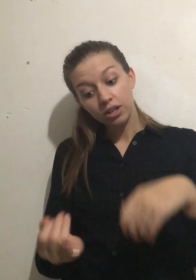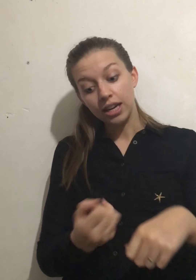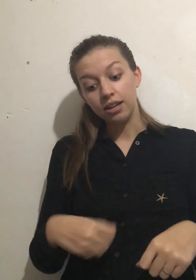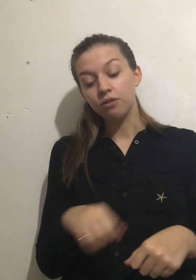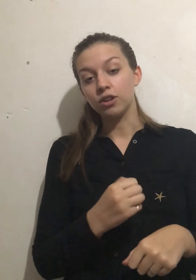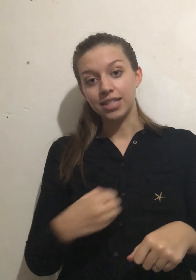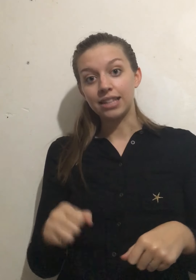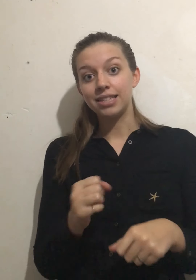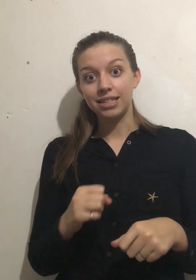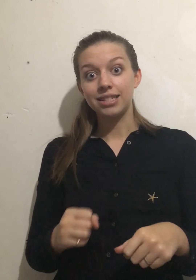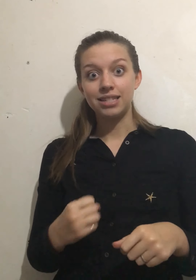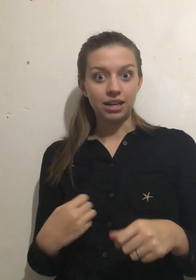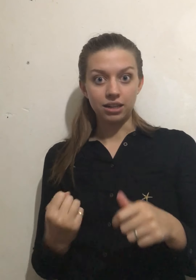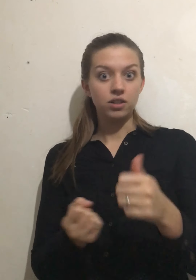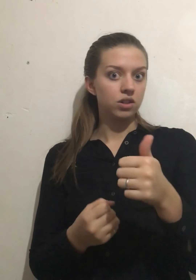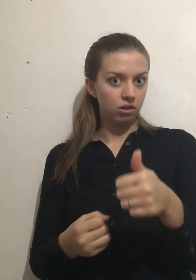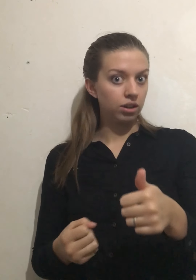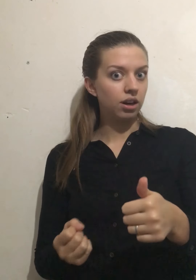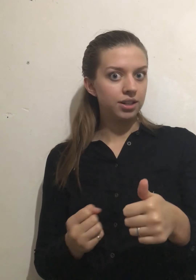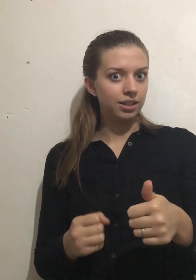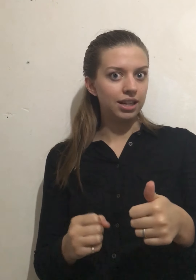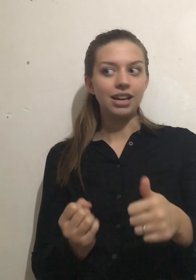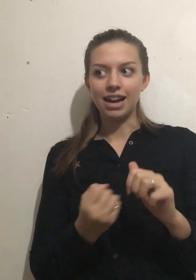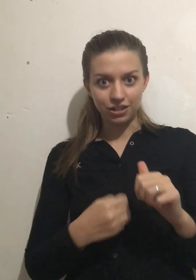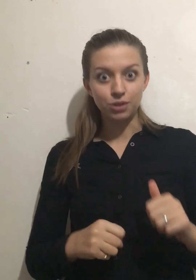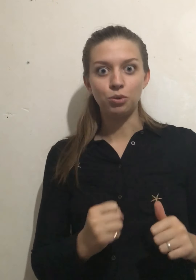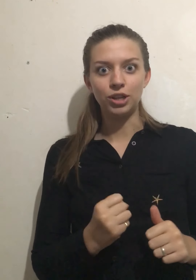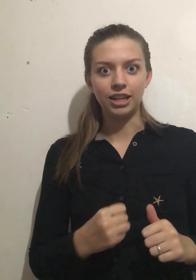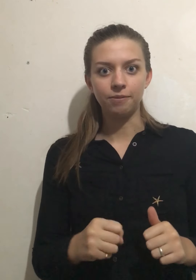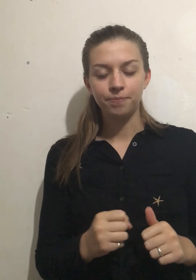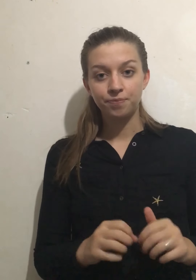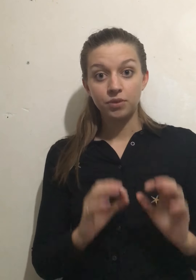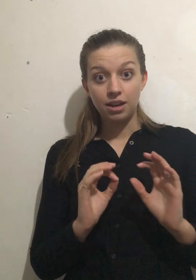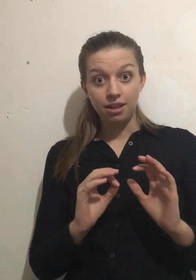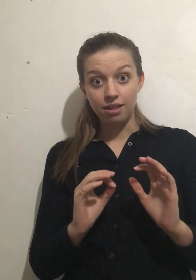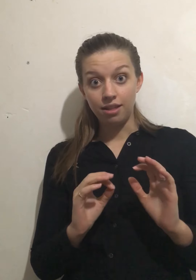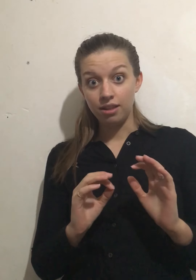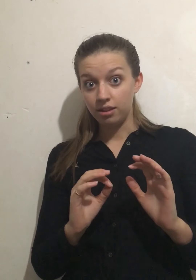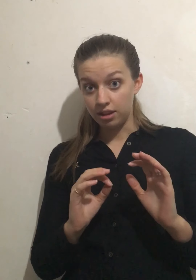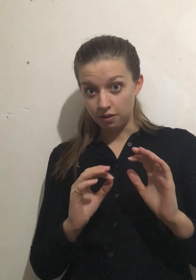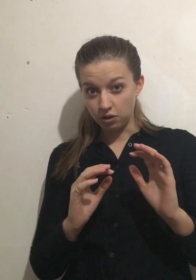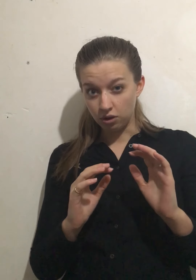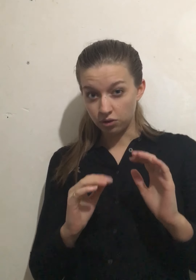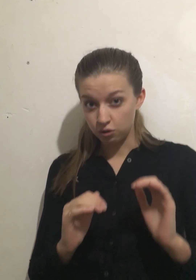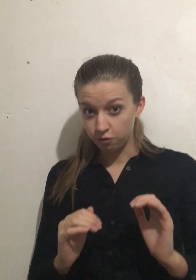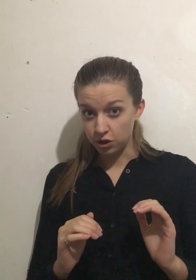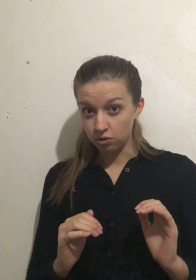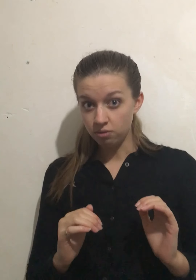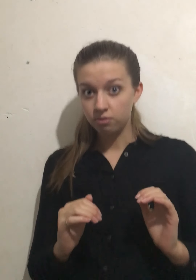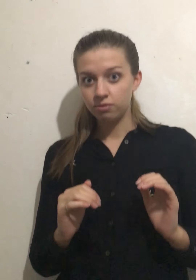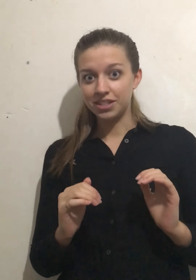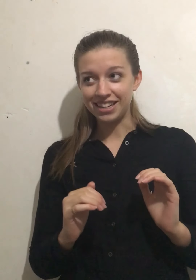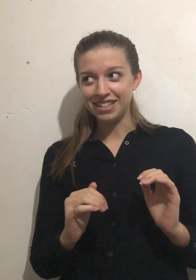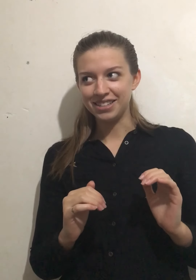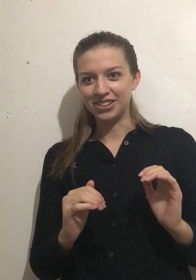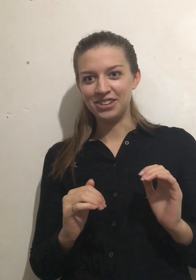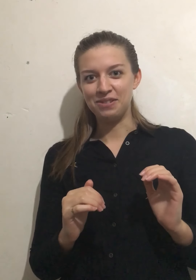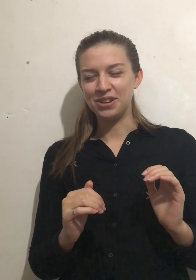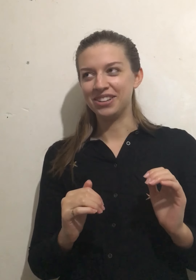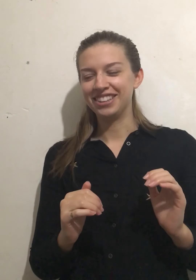it for exactly 60 seconds, stirring constantly as it's boiling, if you go too few seconds, or I